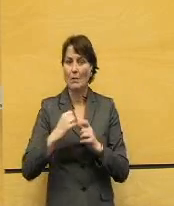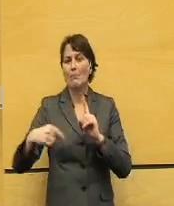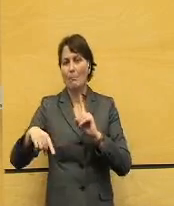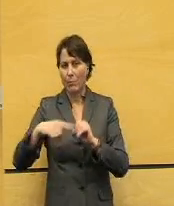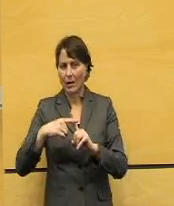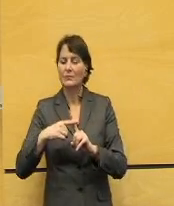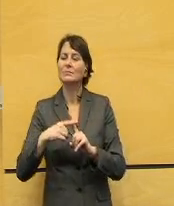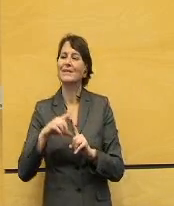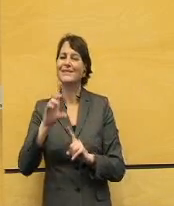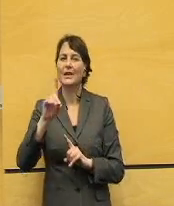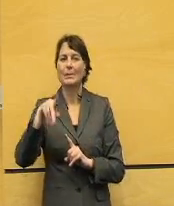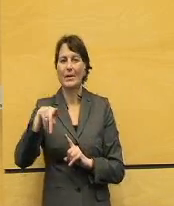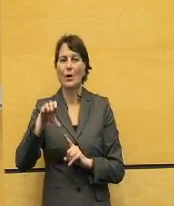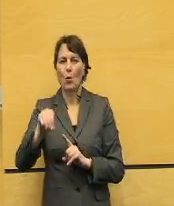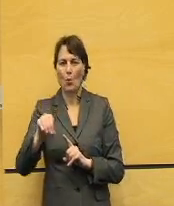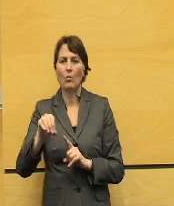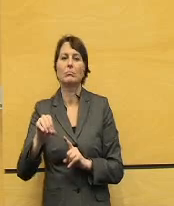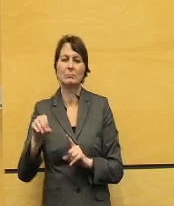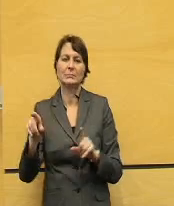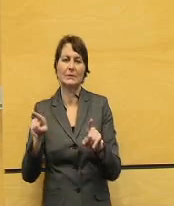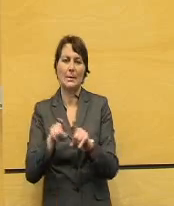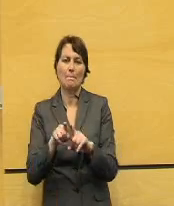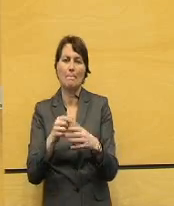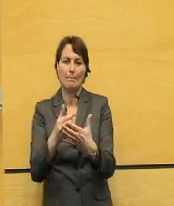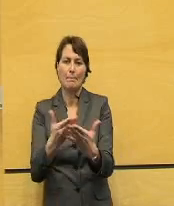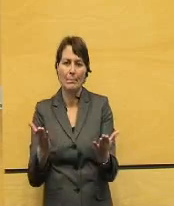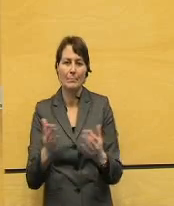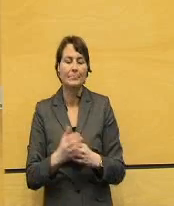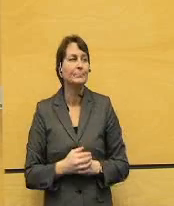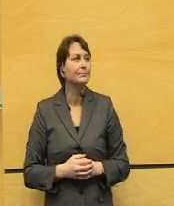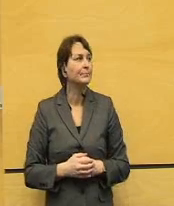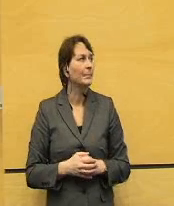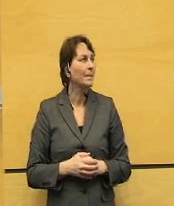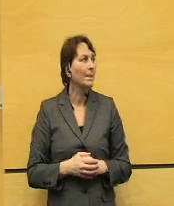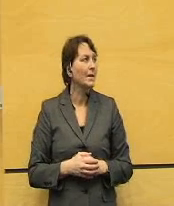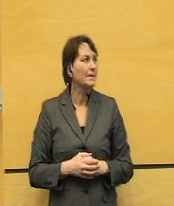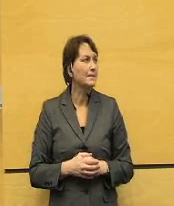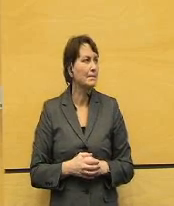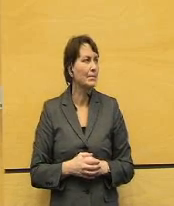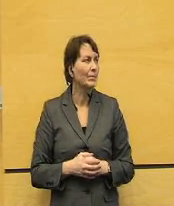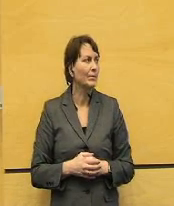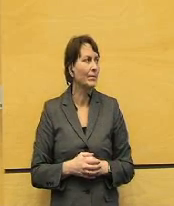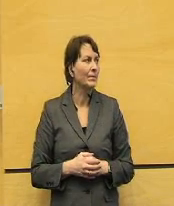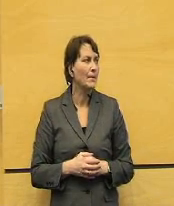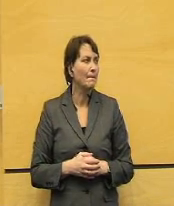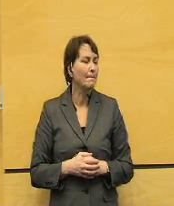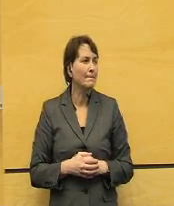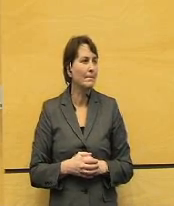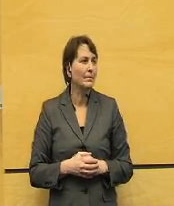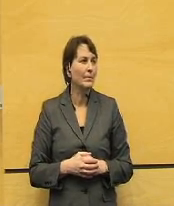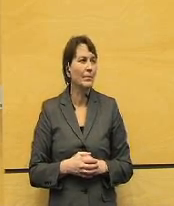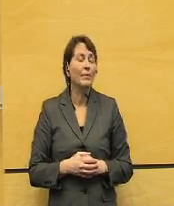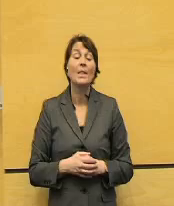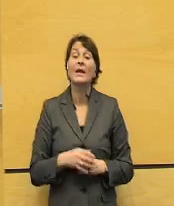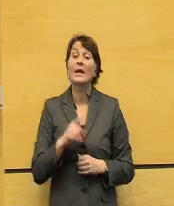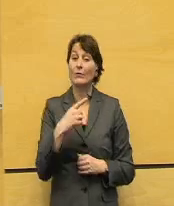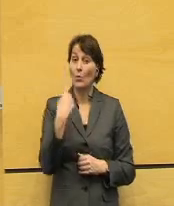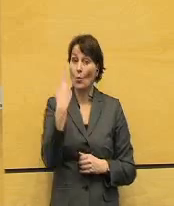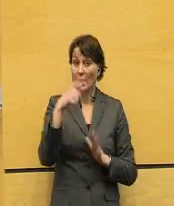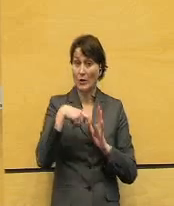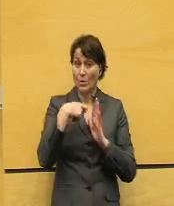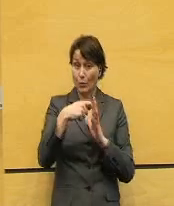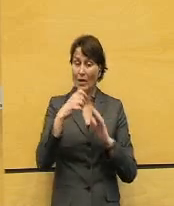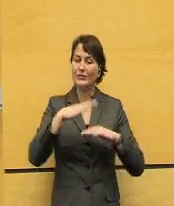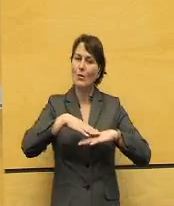proposed worth over $1 million would have to be proposed to